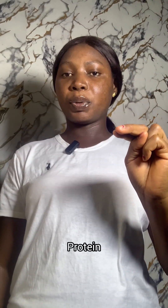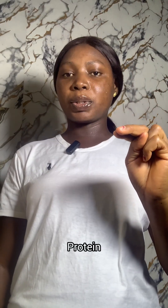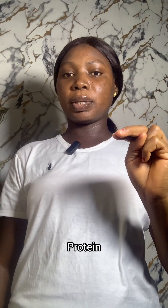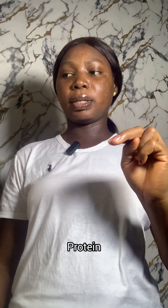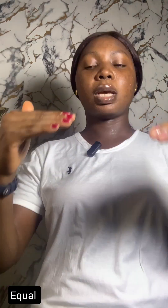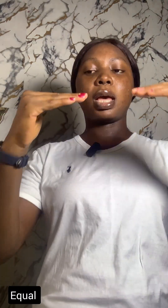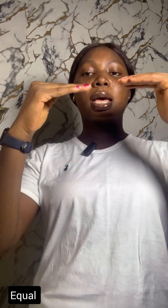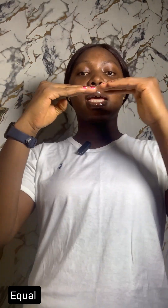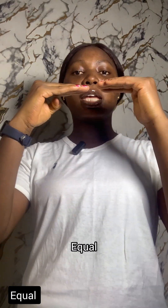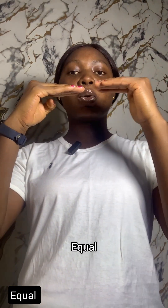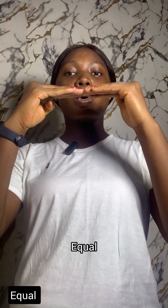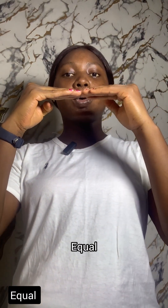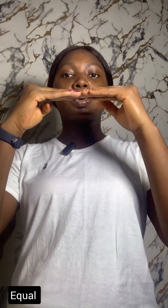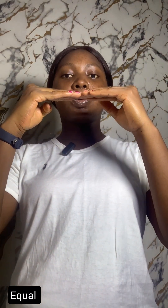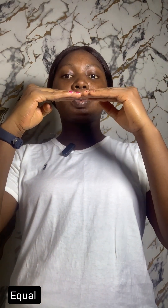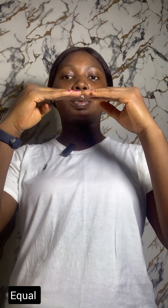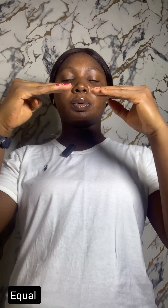Protein. Equal.